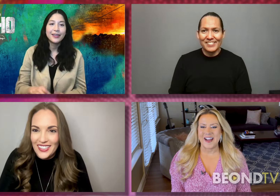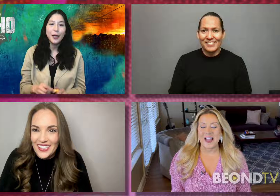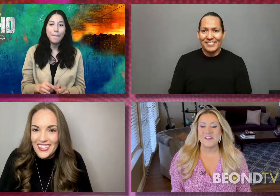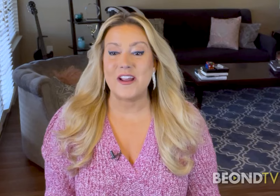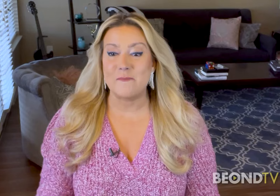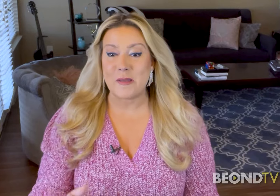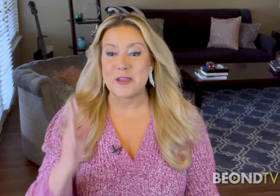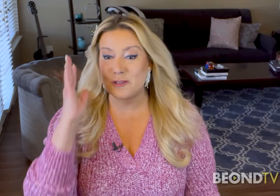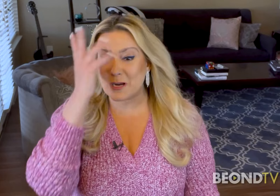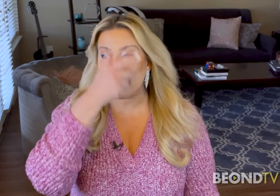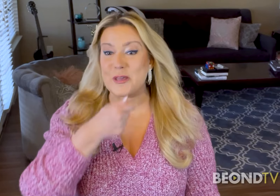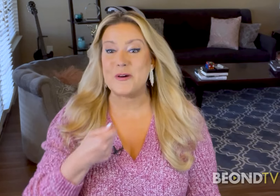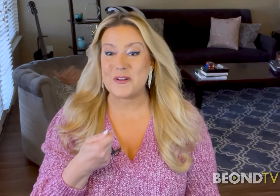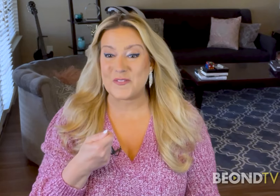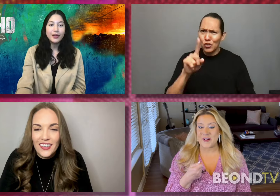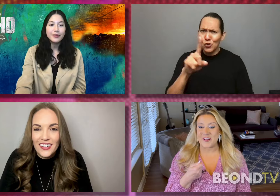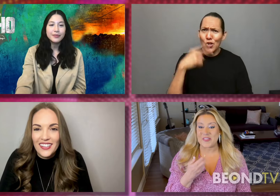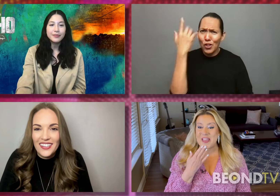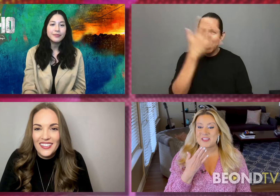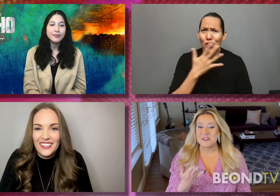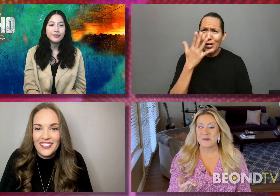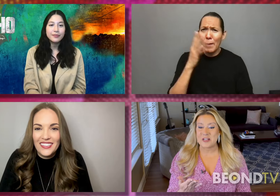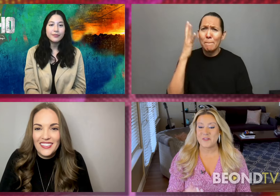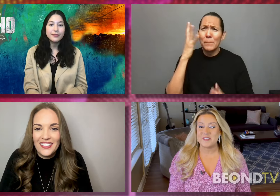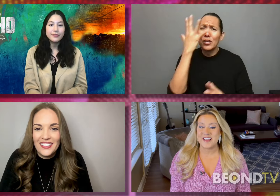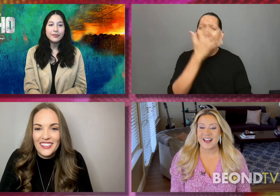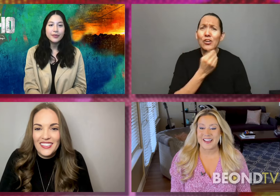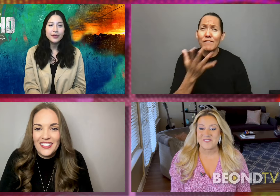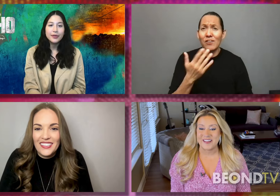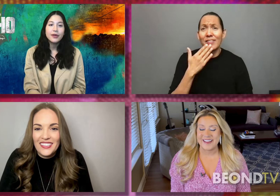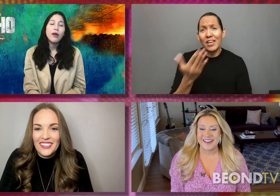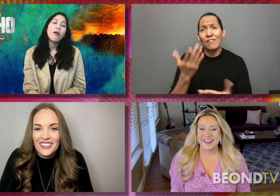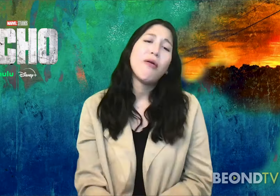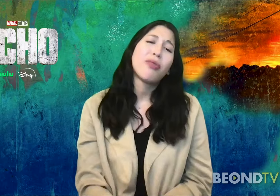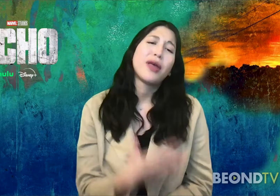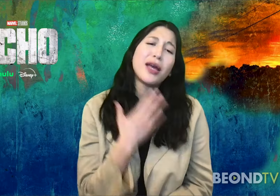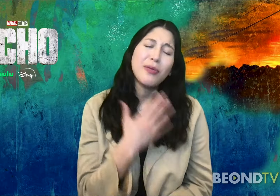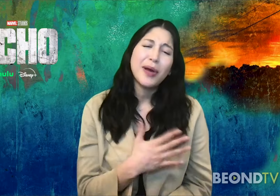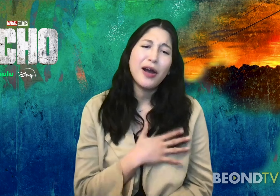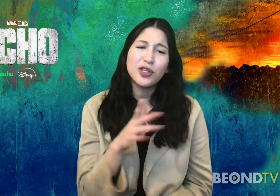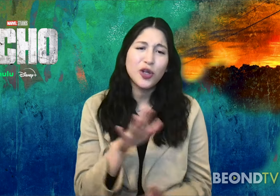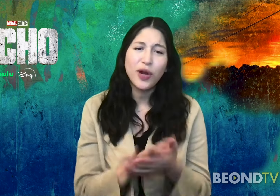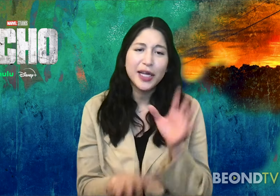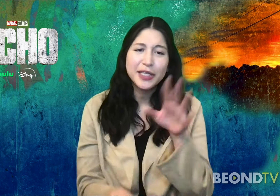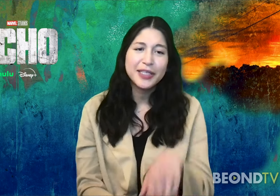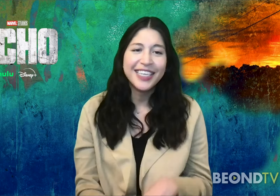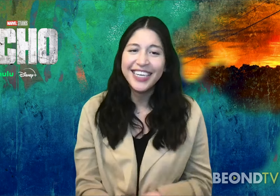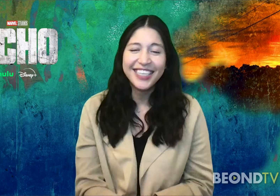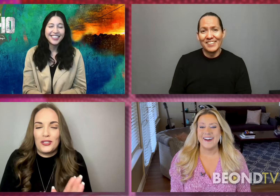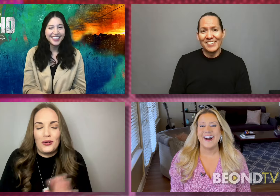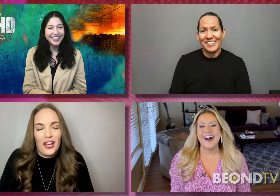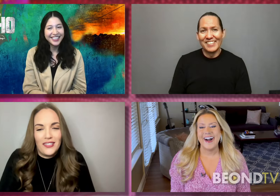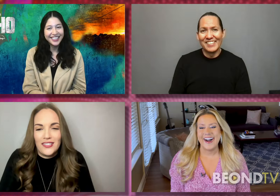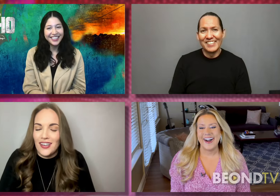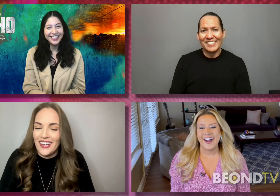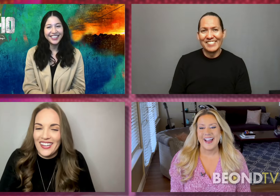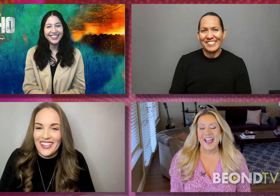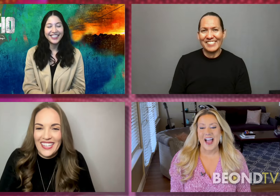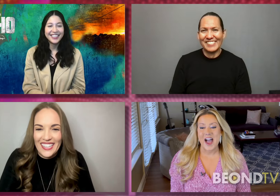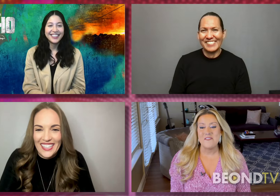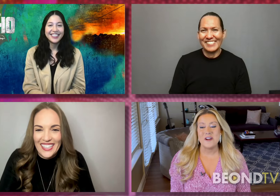Oh, I'm great. By the way, you look beautiful. Thank you so much for your time. Oh gosh, thank you so much. You're so